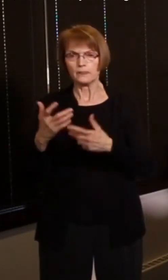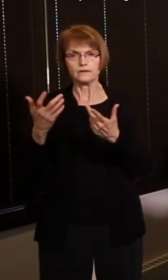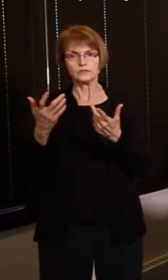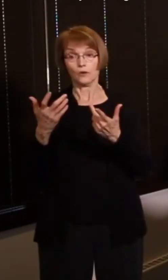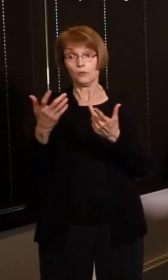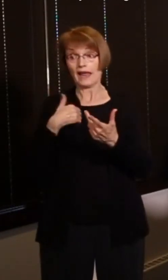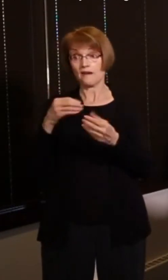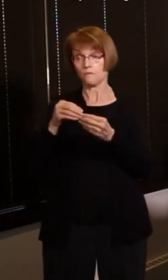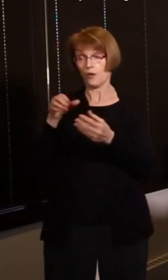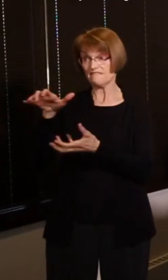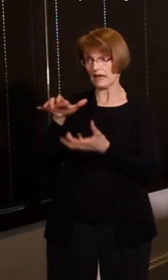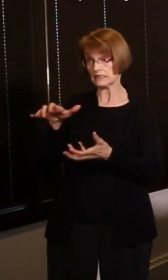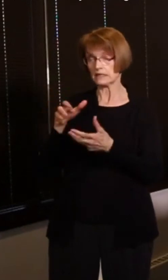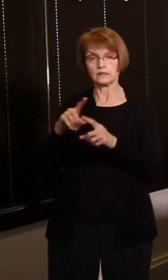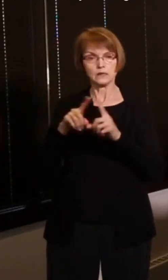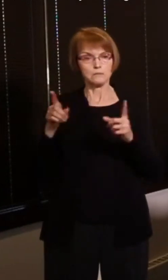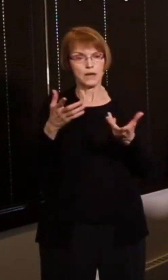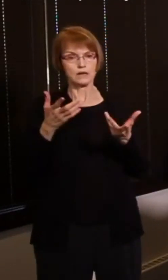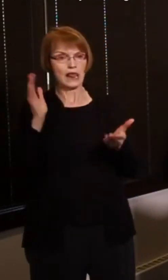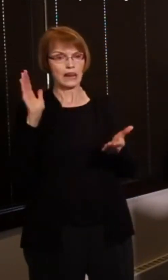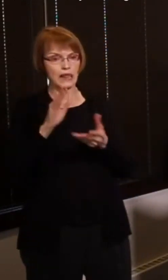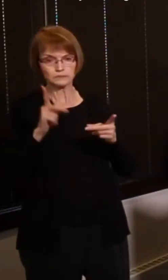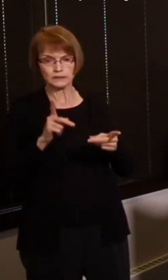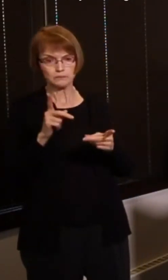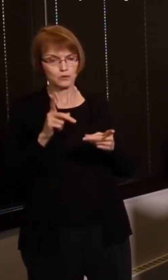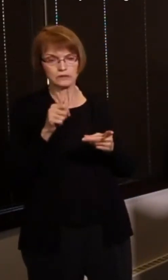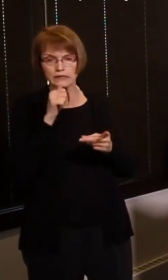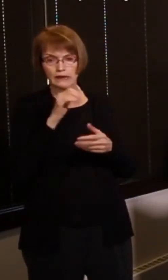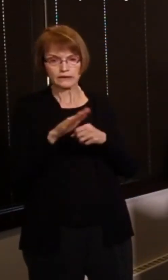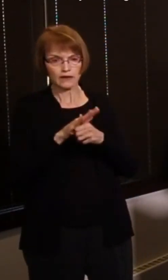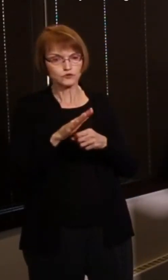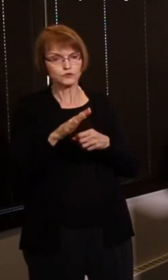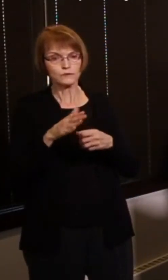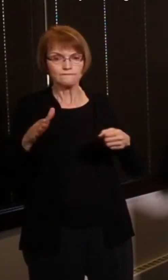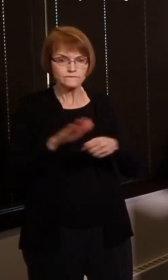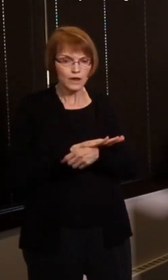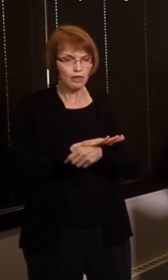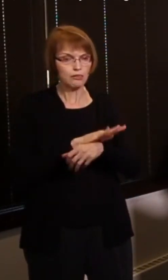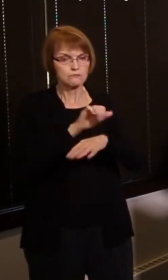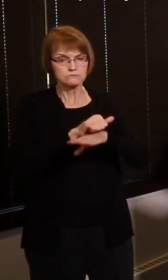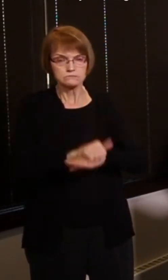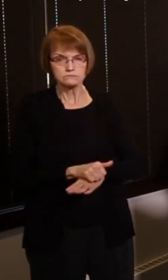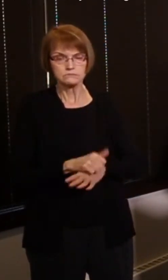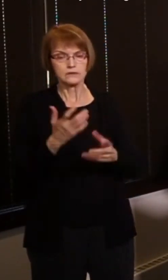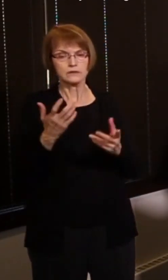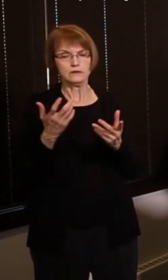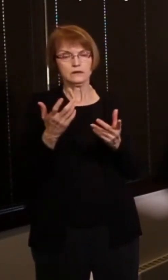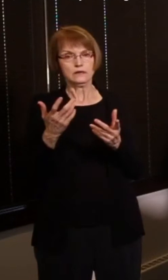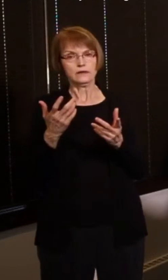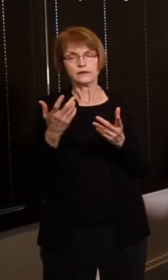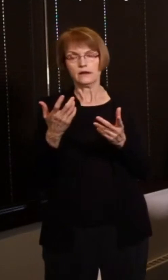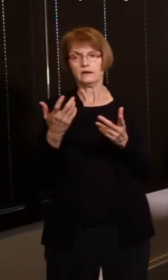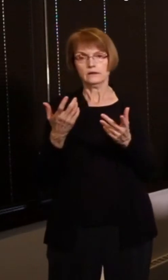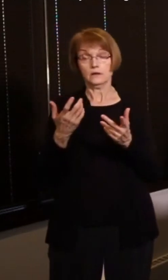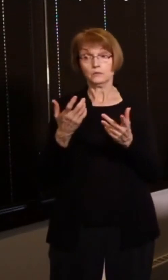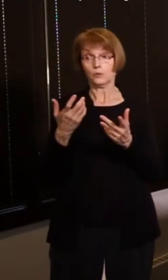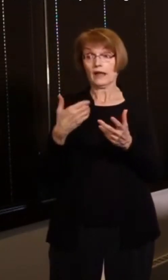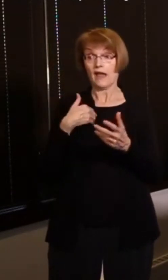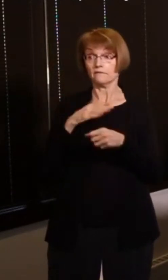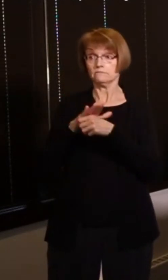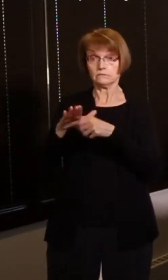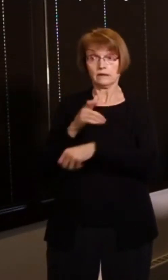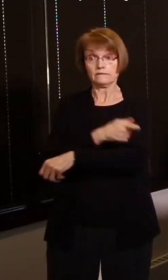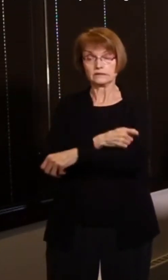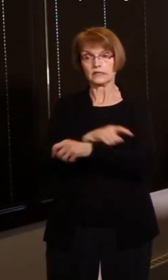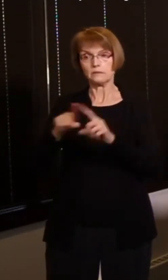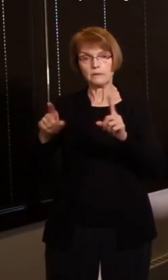more people just to fill the same number of slots. So they are getting filled. It's just trying to find more and more people to fill those